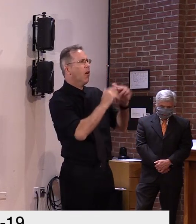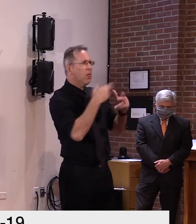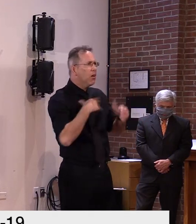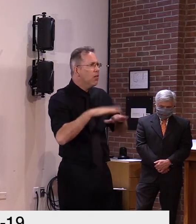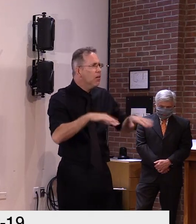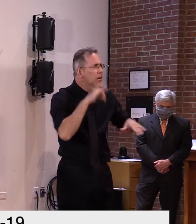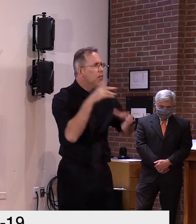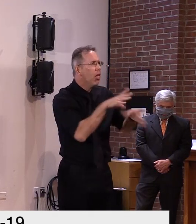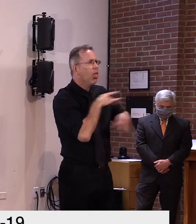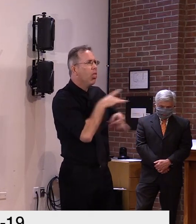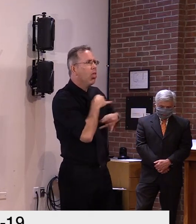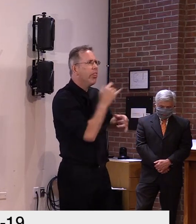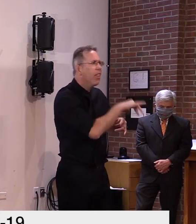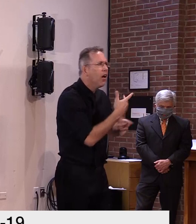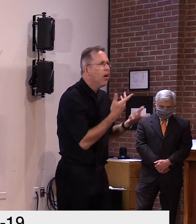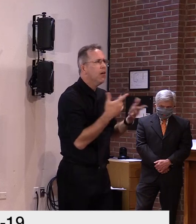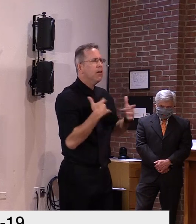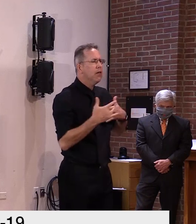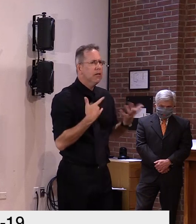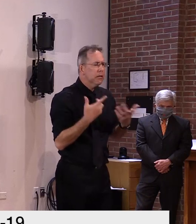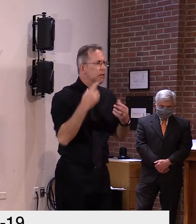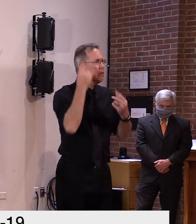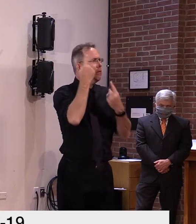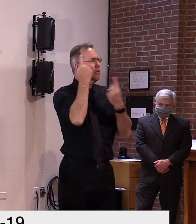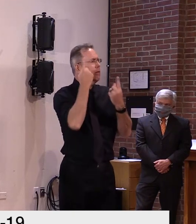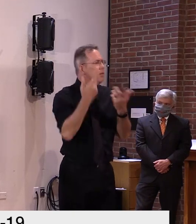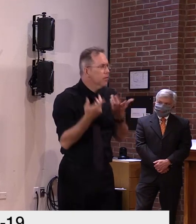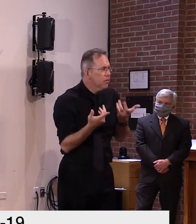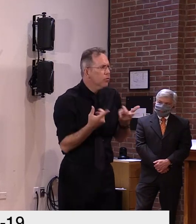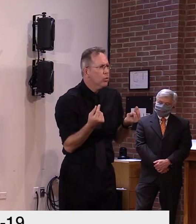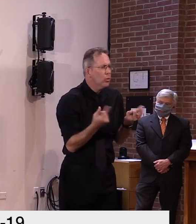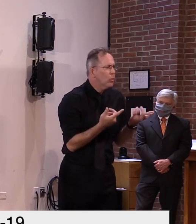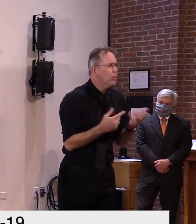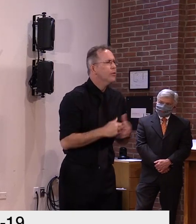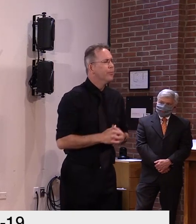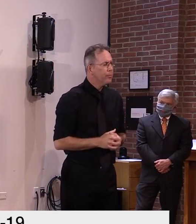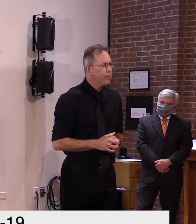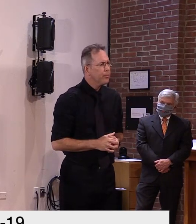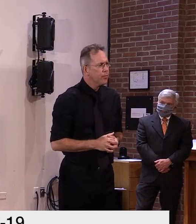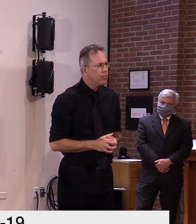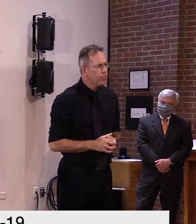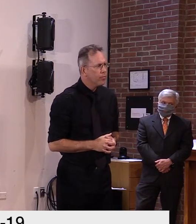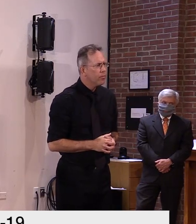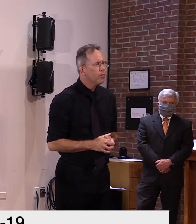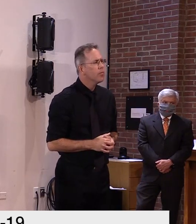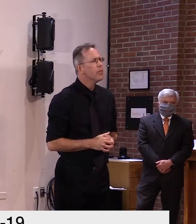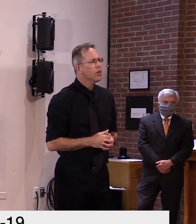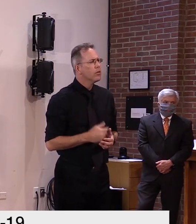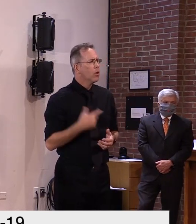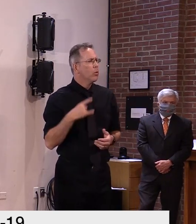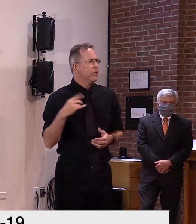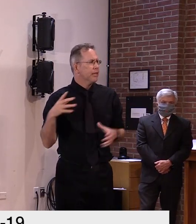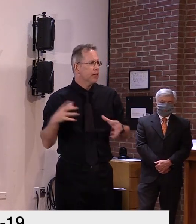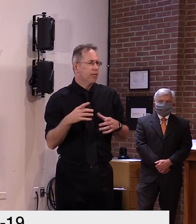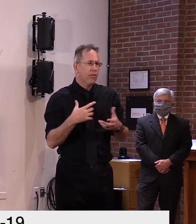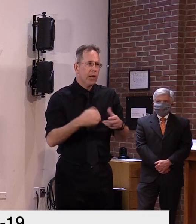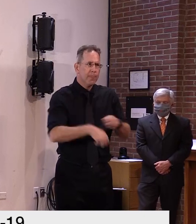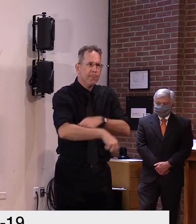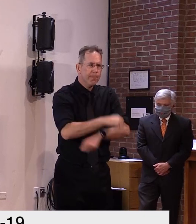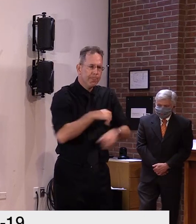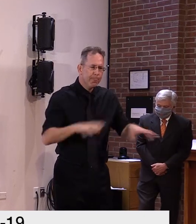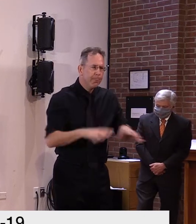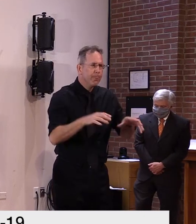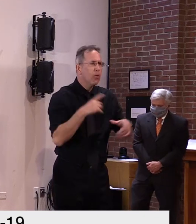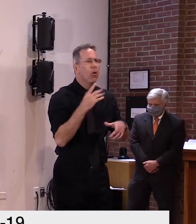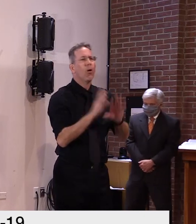got this on their radar screen. So we are actively discussing what our posture